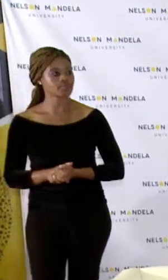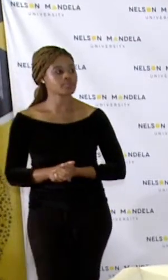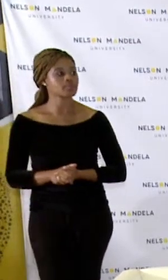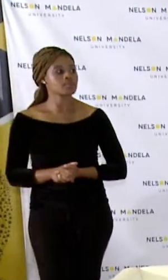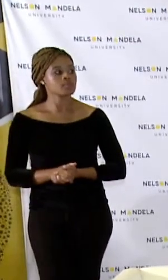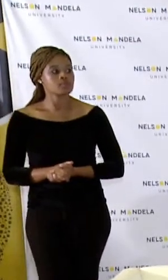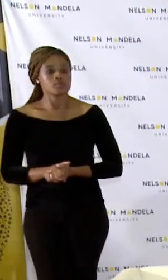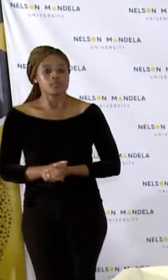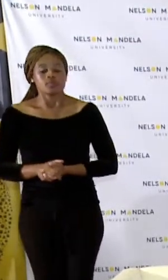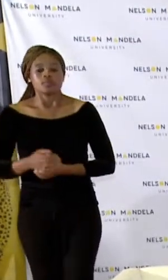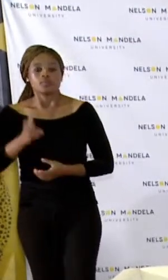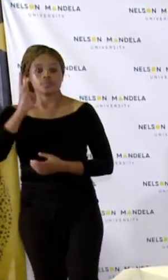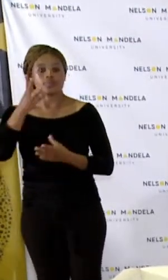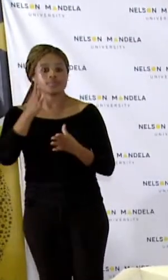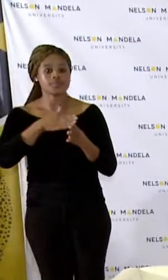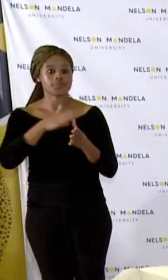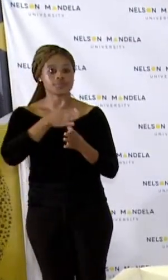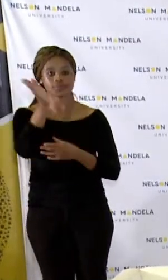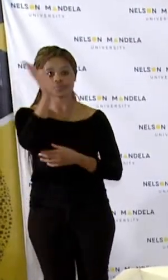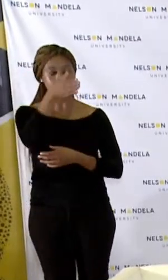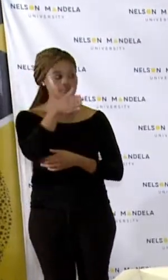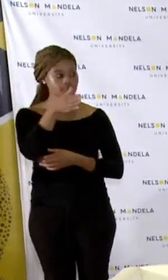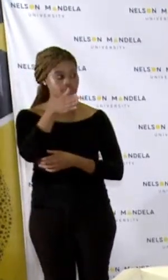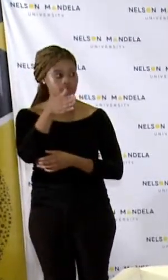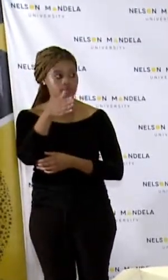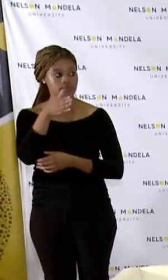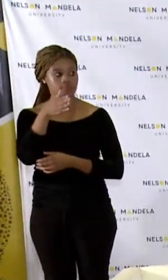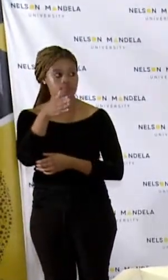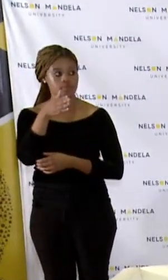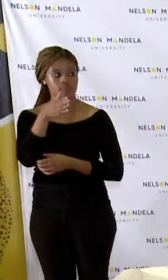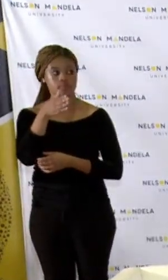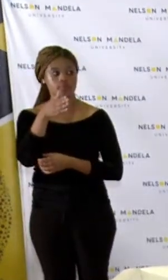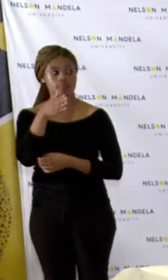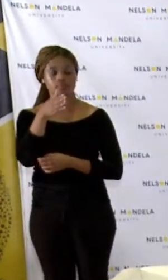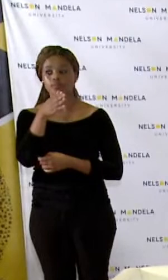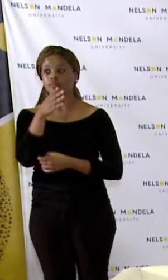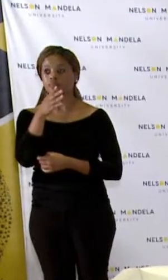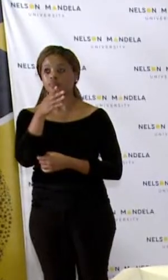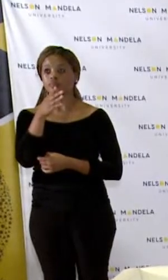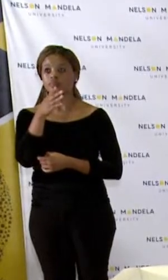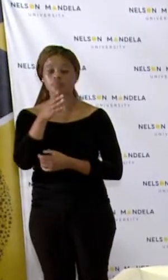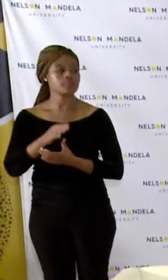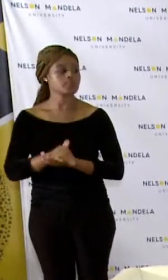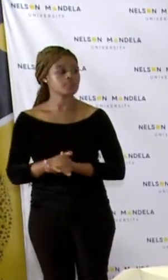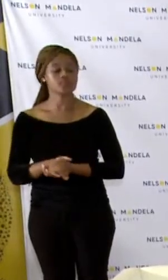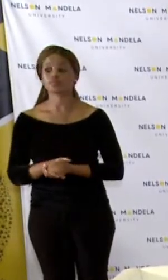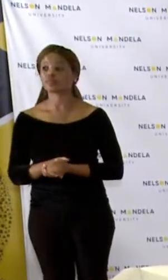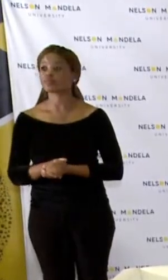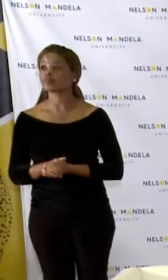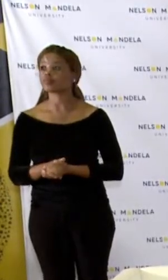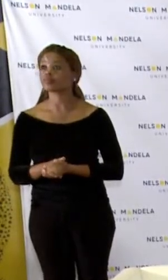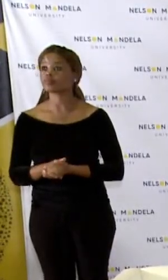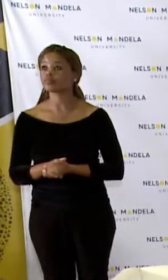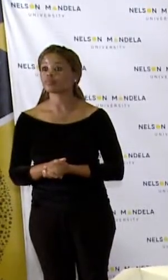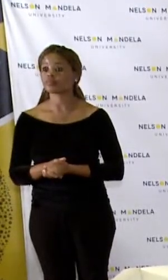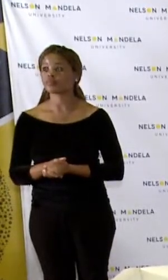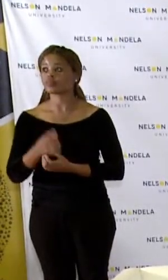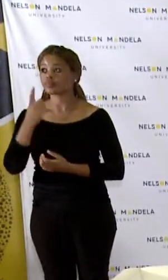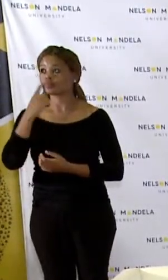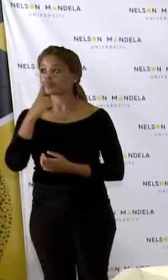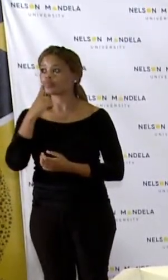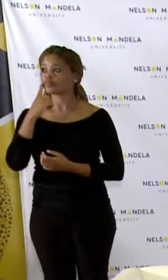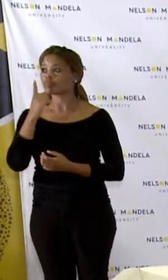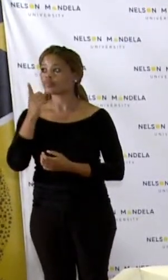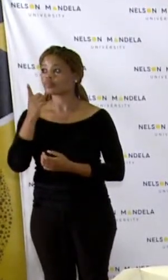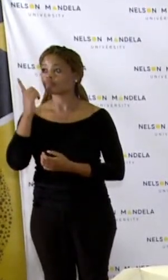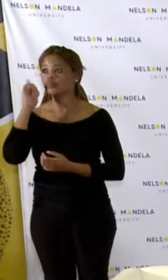So let's start here. We can have this question here. Then someone on the side, please. Okay, I see a gentleman over there